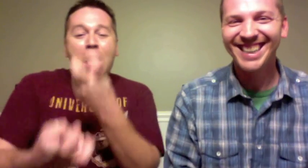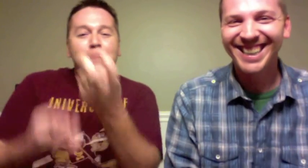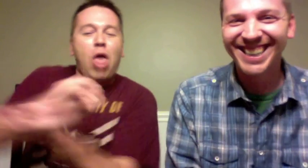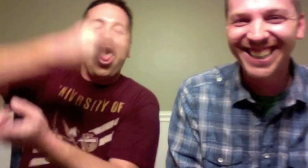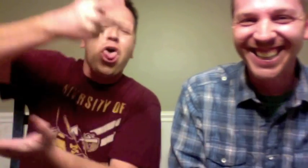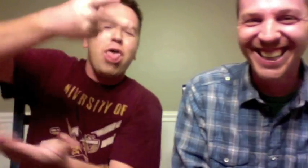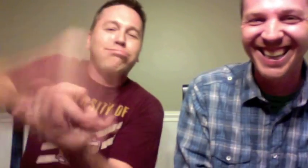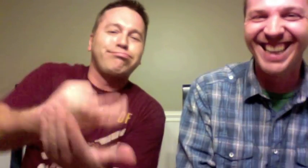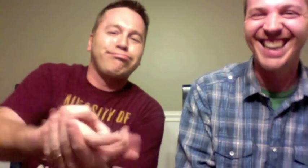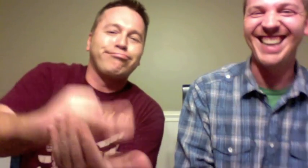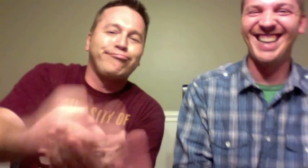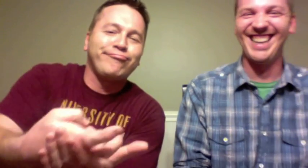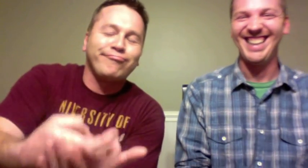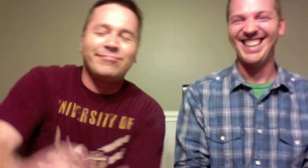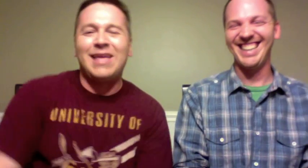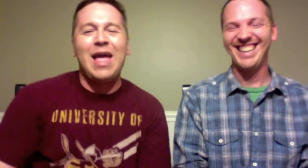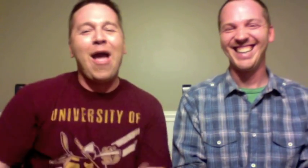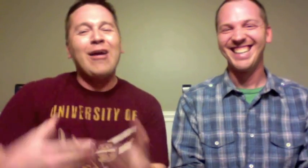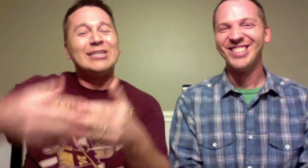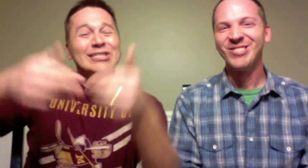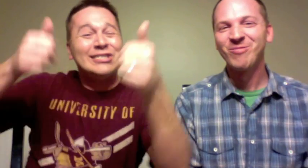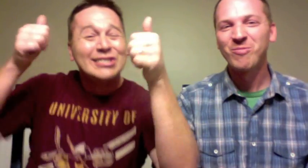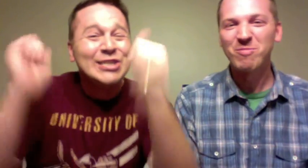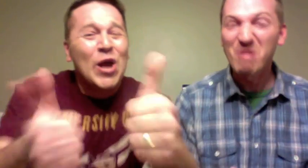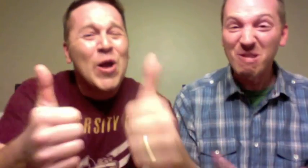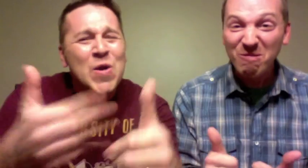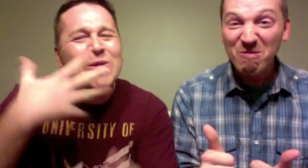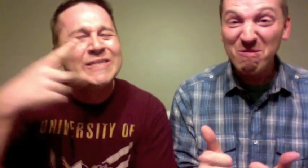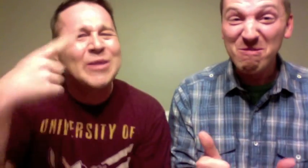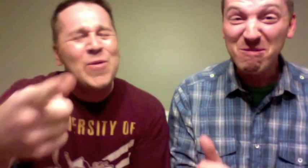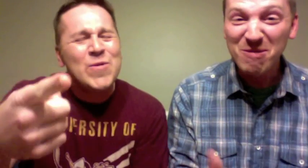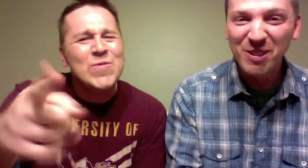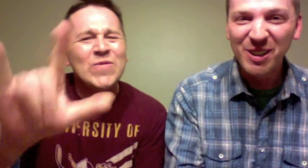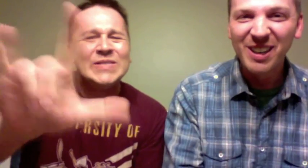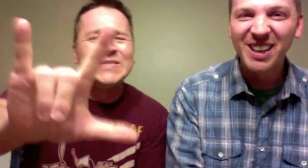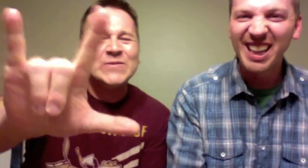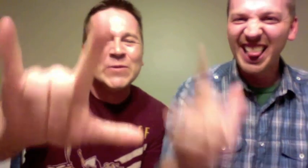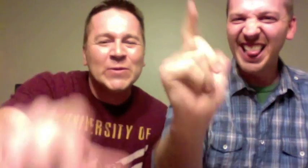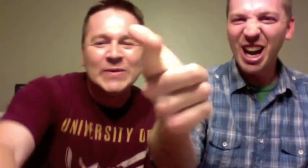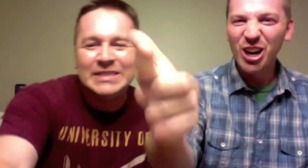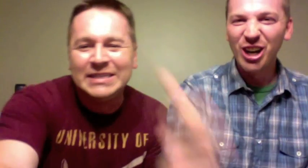Oh, I'd fall if I did that, Ben. Yeah, I know. Anyways, All thanks right. all. Good to see you. Love you. Later.